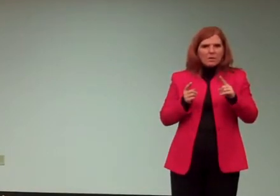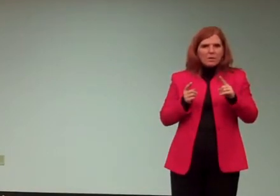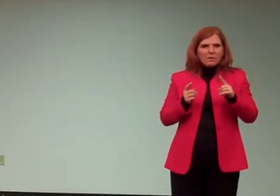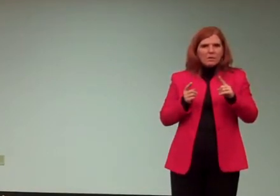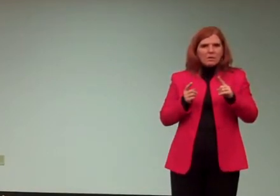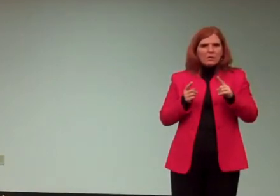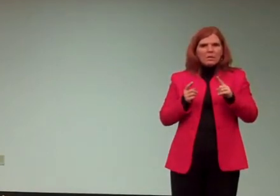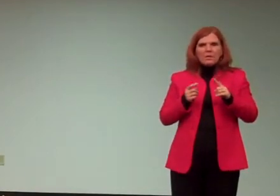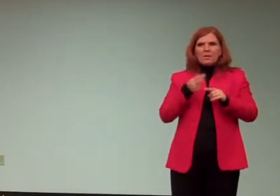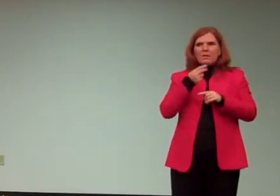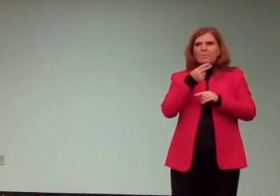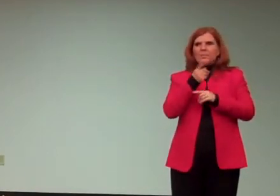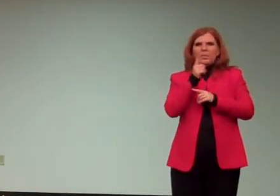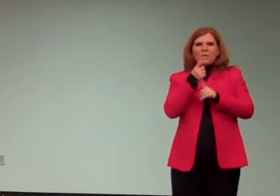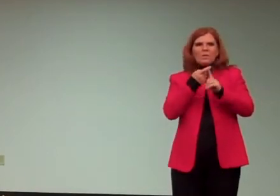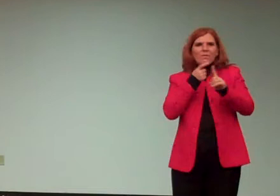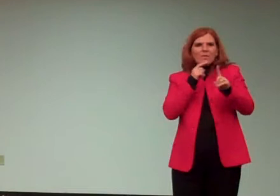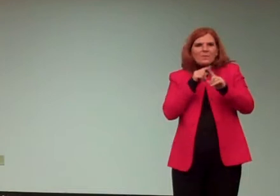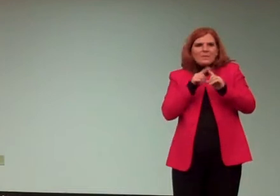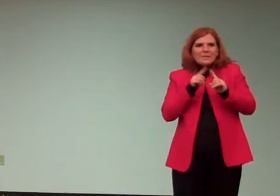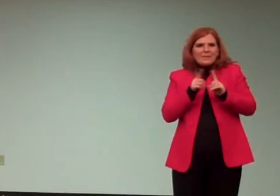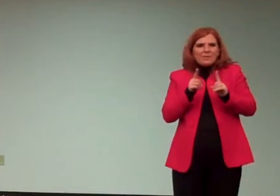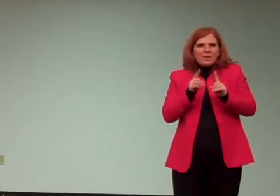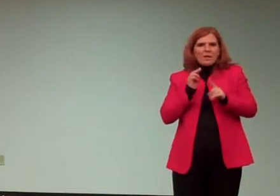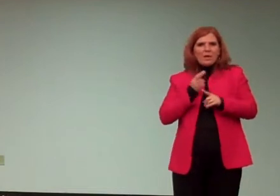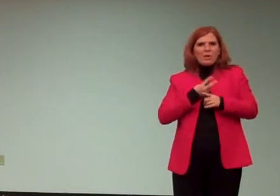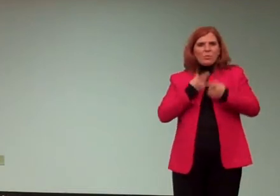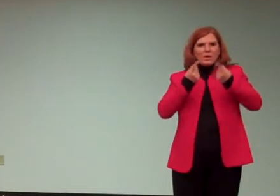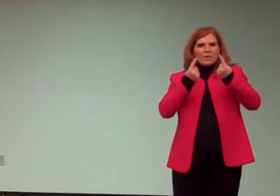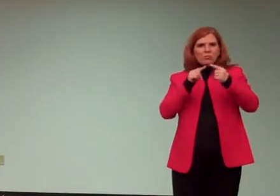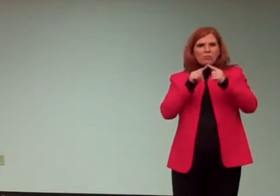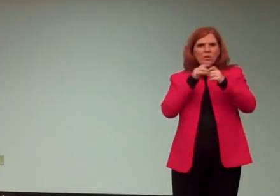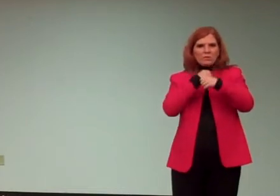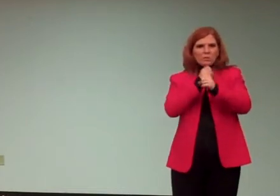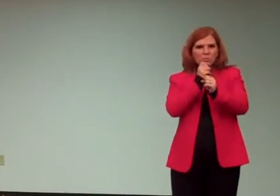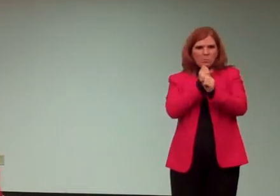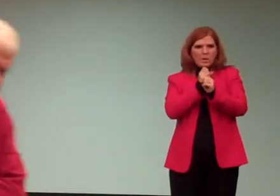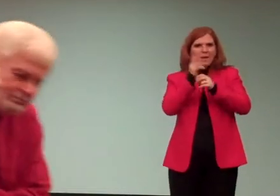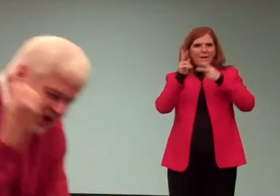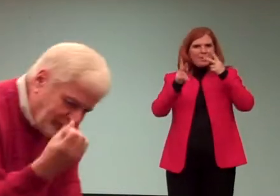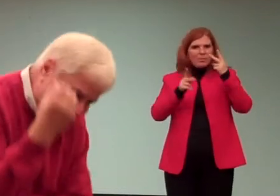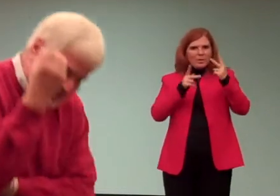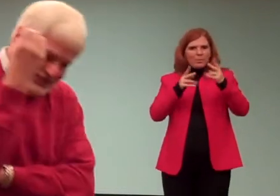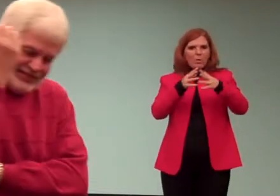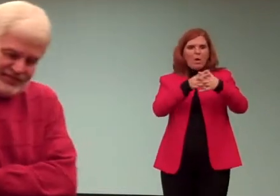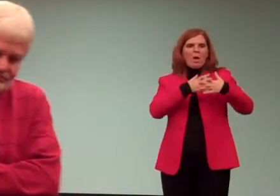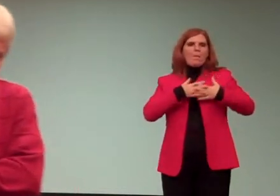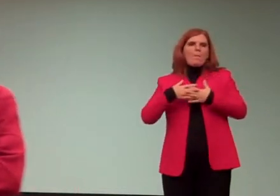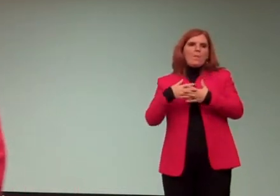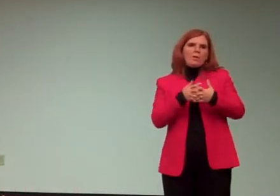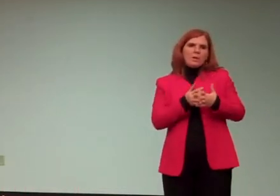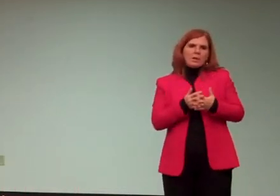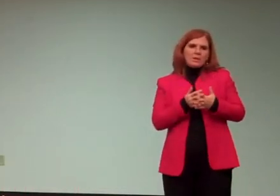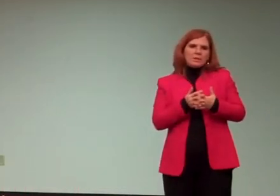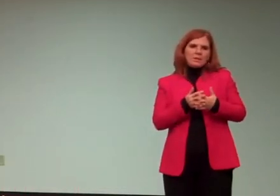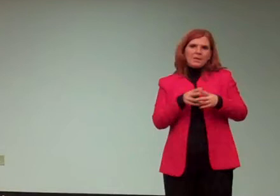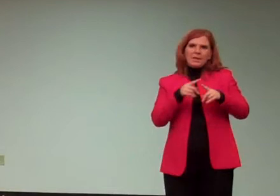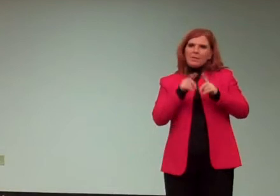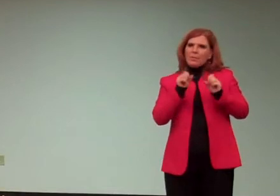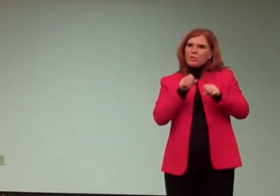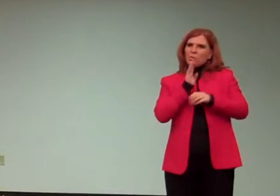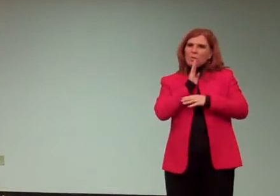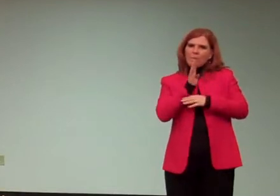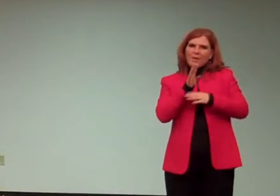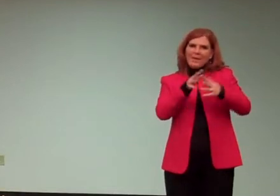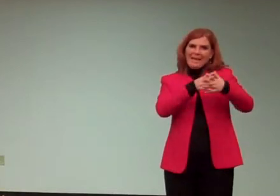The heritage. You know, we try to make people Americans, but you can be